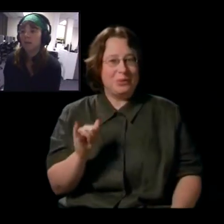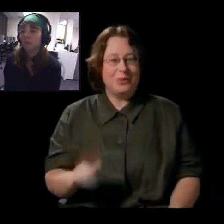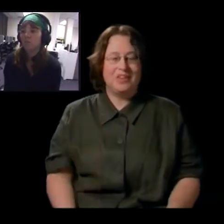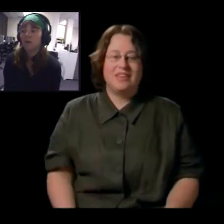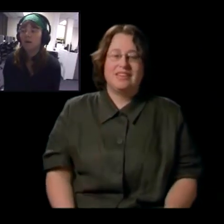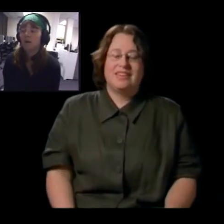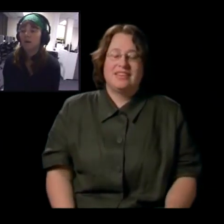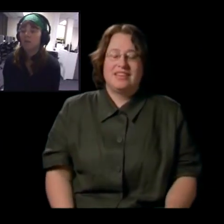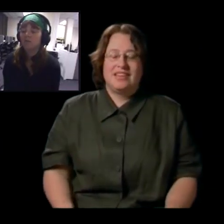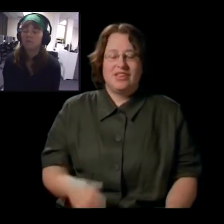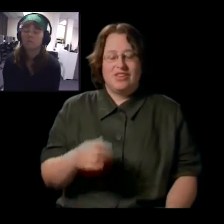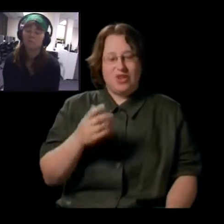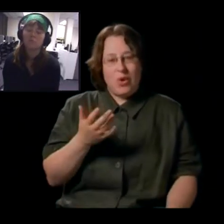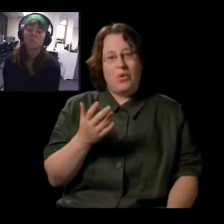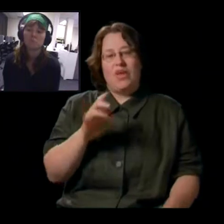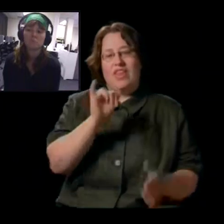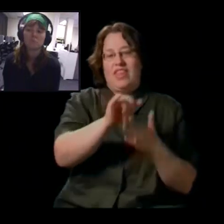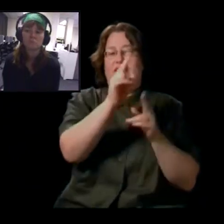and more